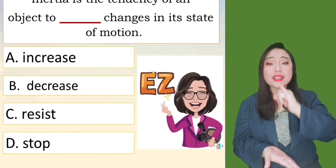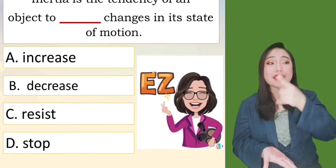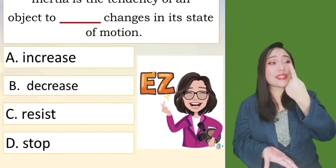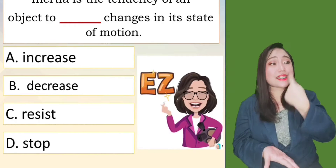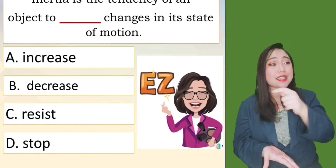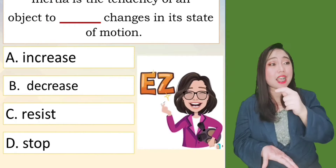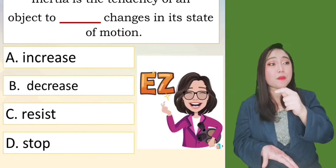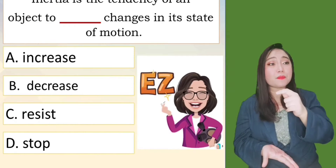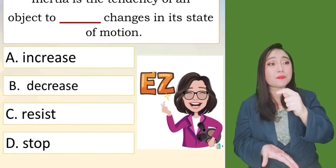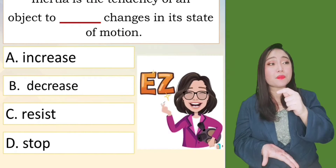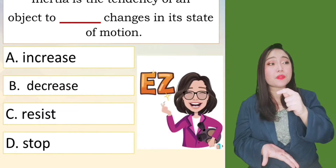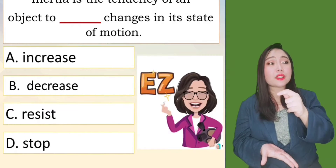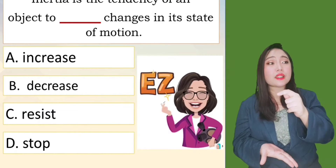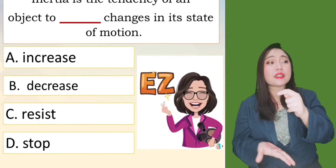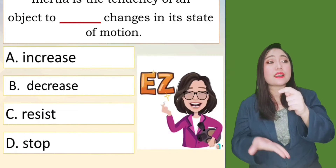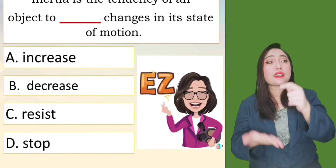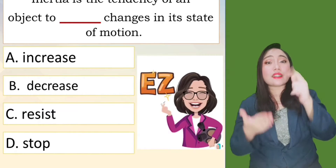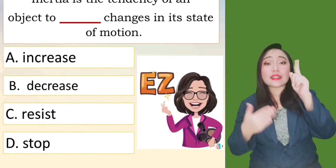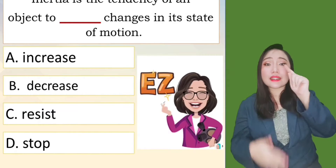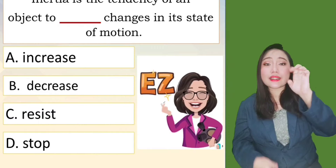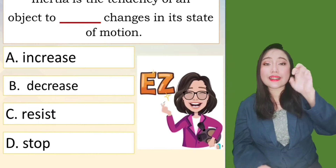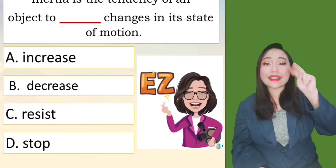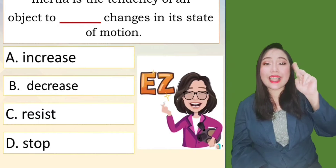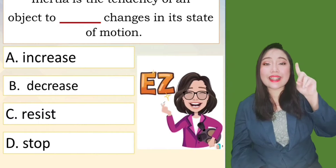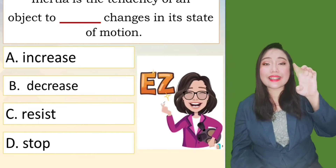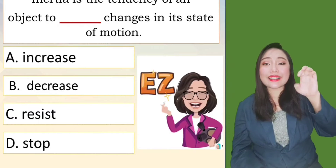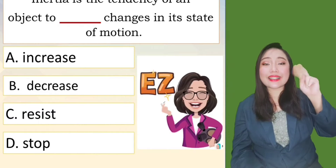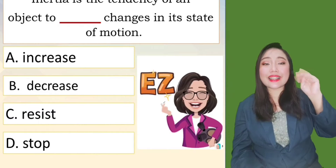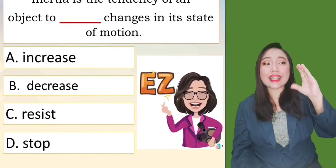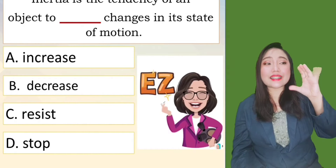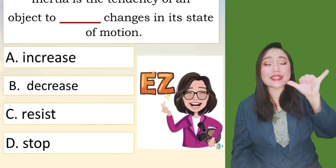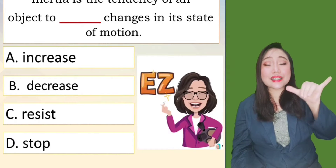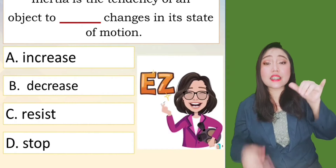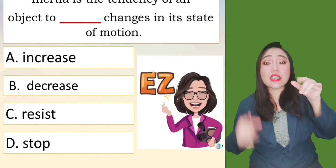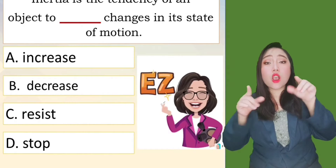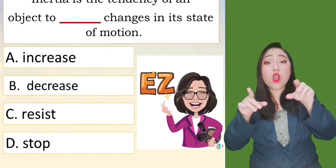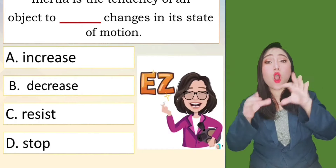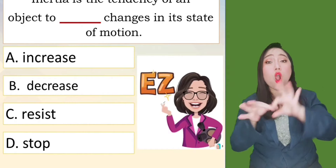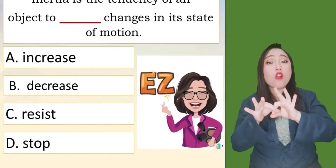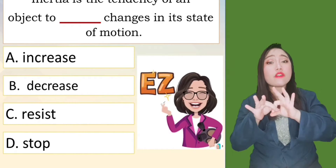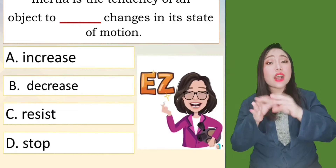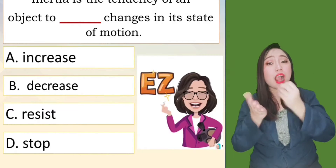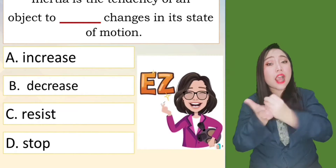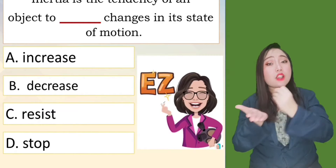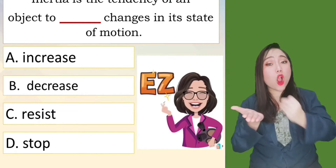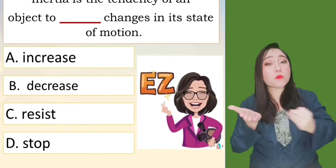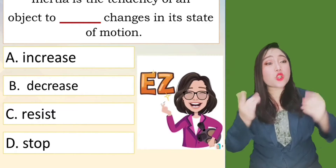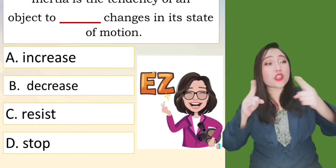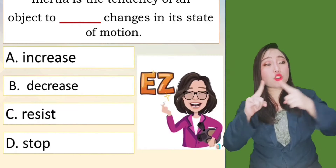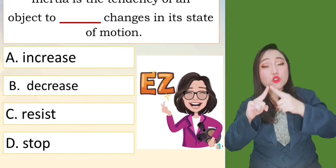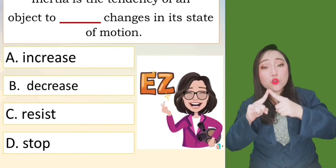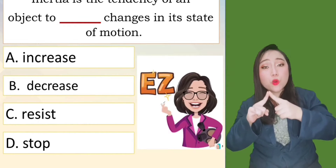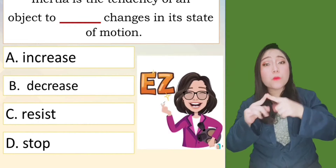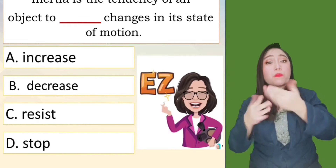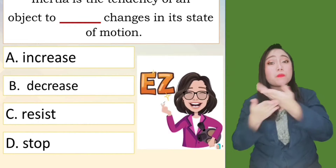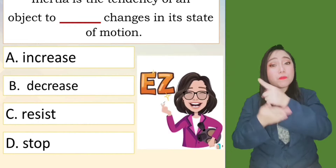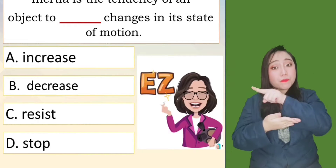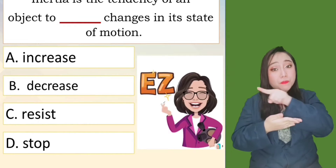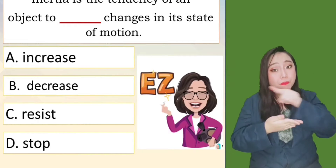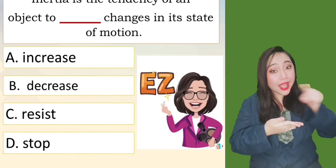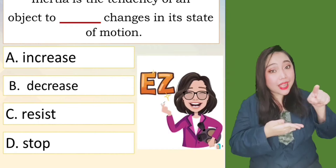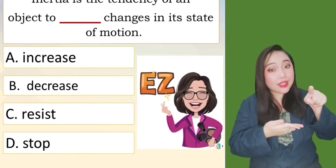Second, inertia is the tendency of an object